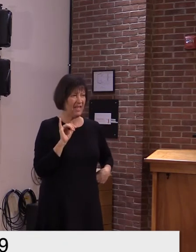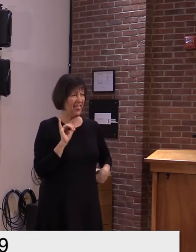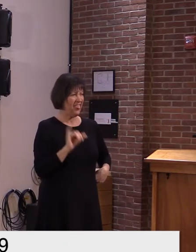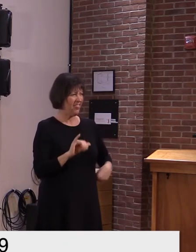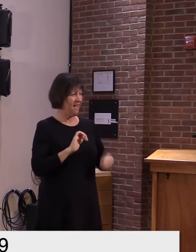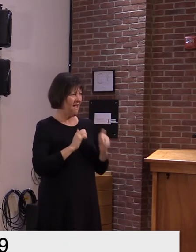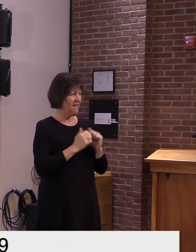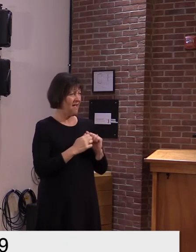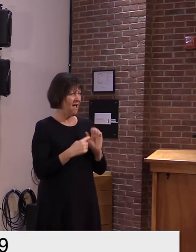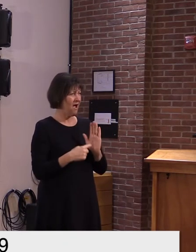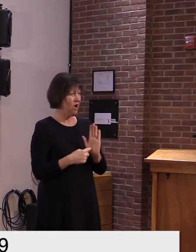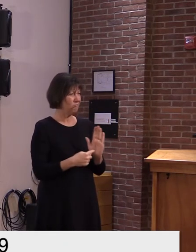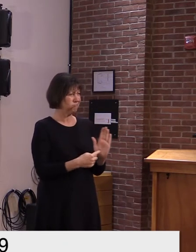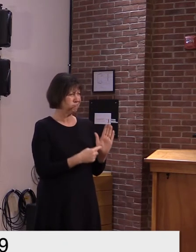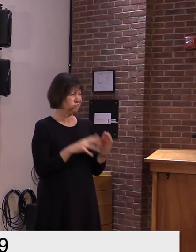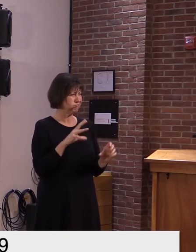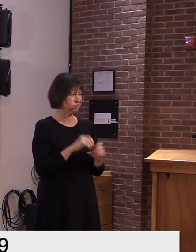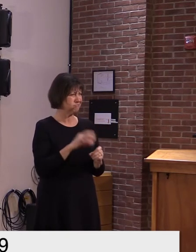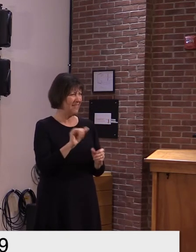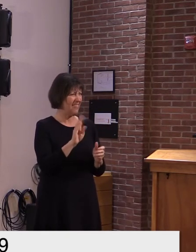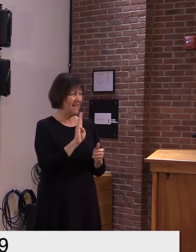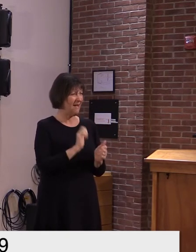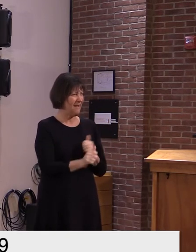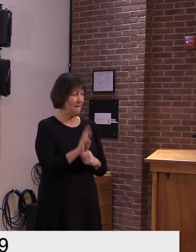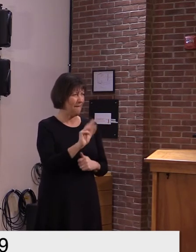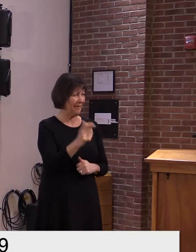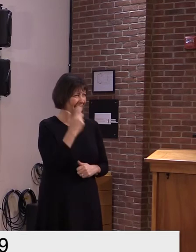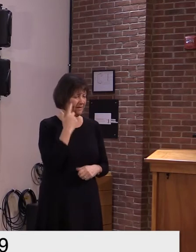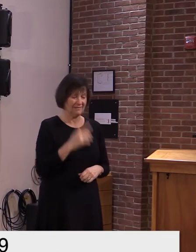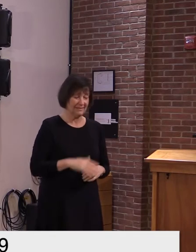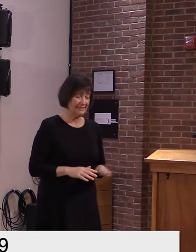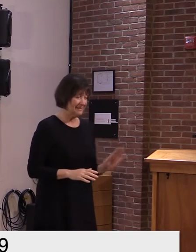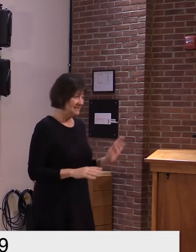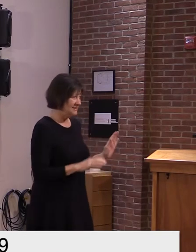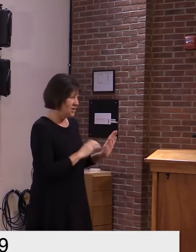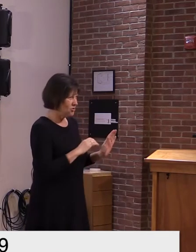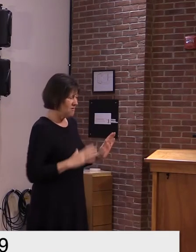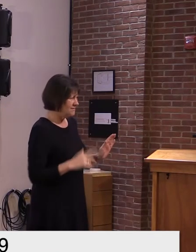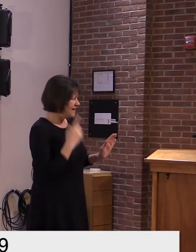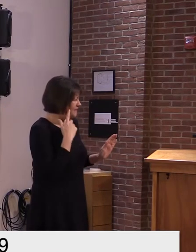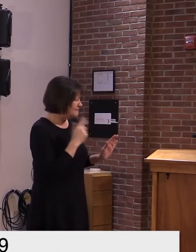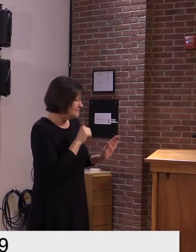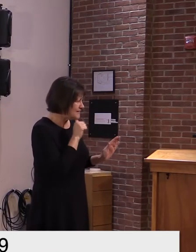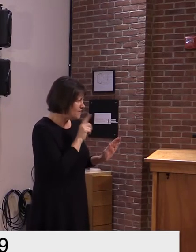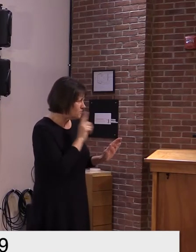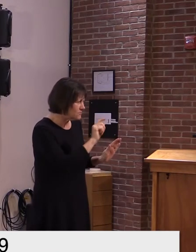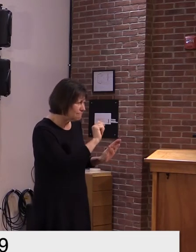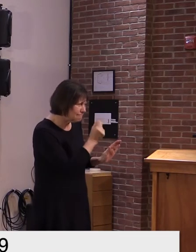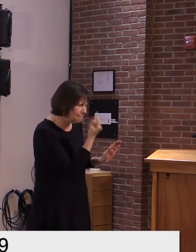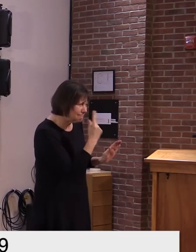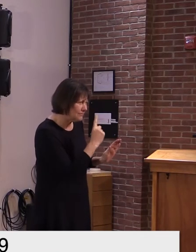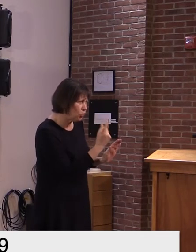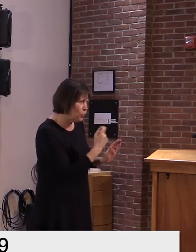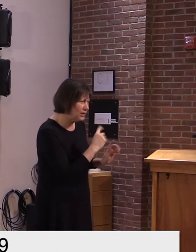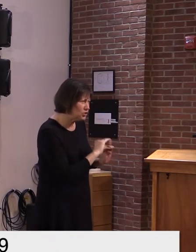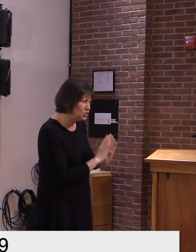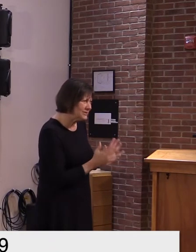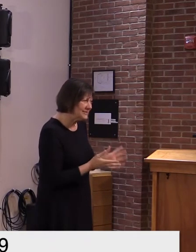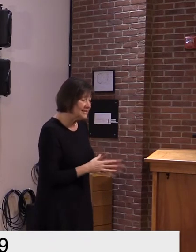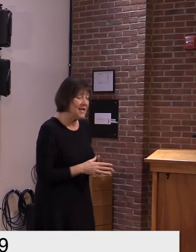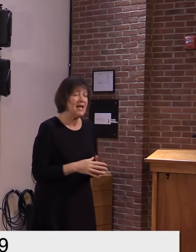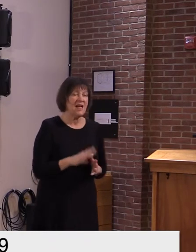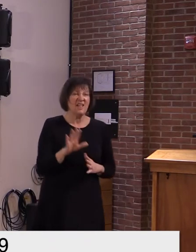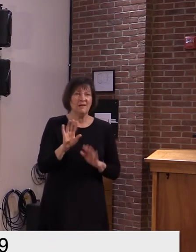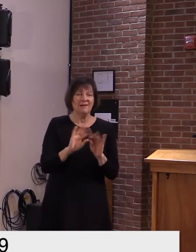off and then this bill is just passed. You know, I'm not sure I understand what your question is. Well,